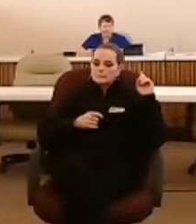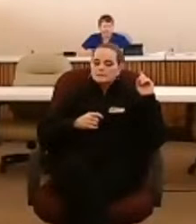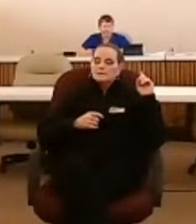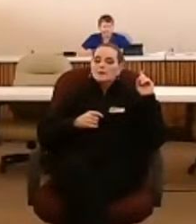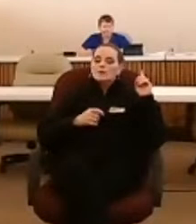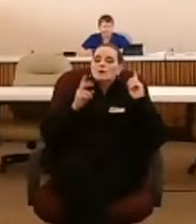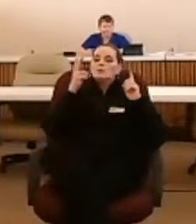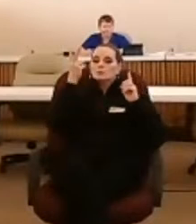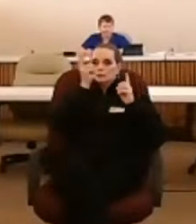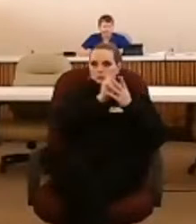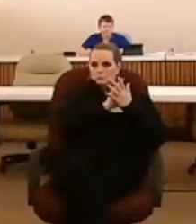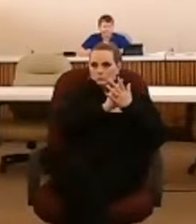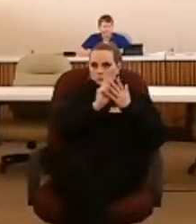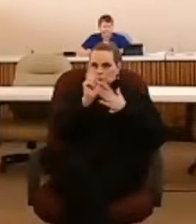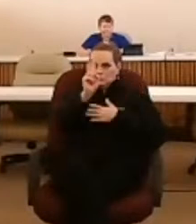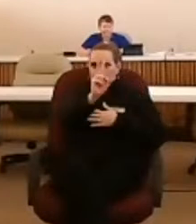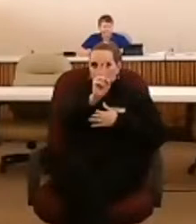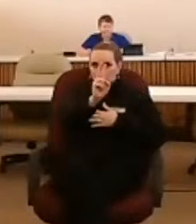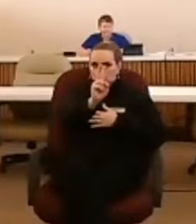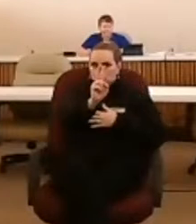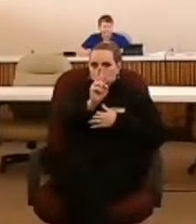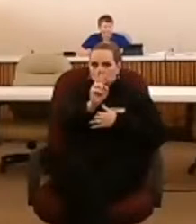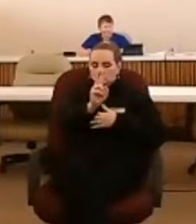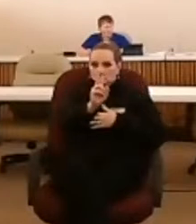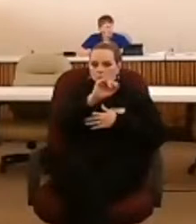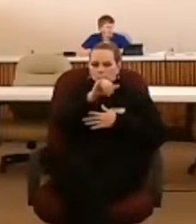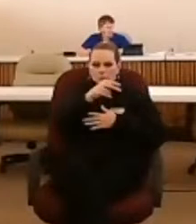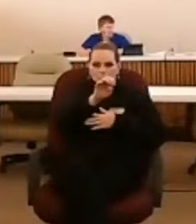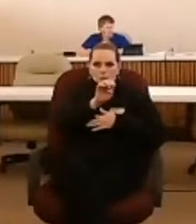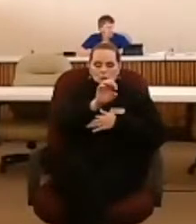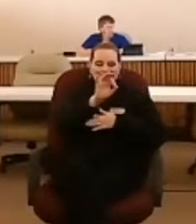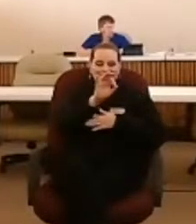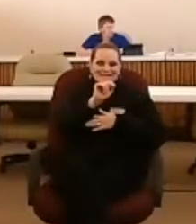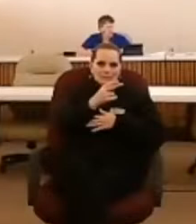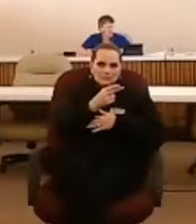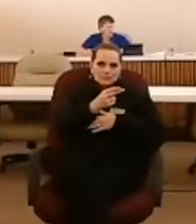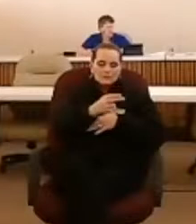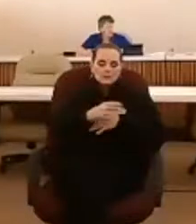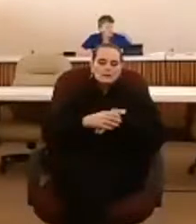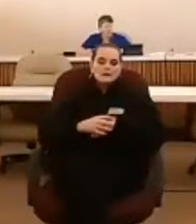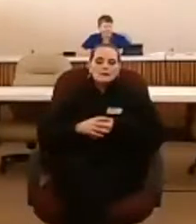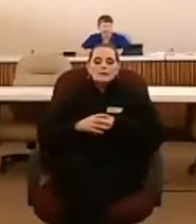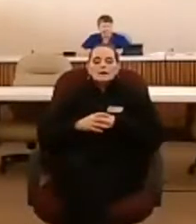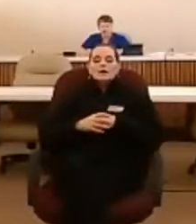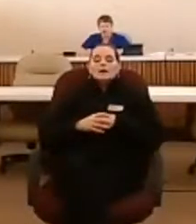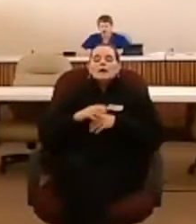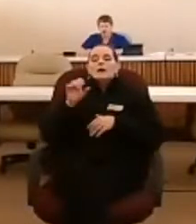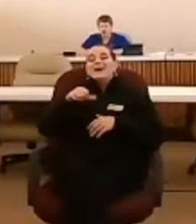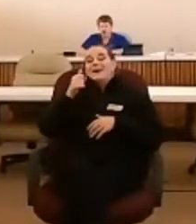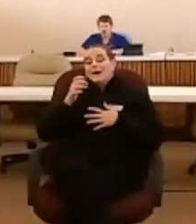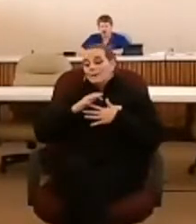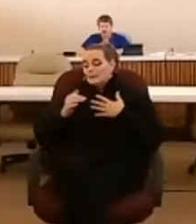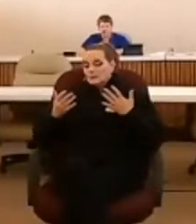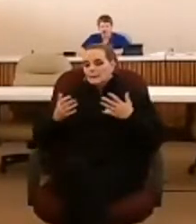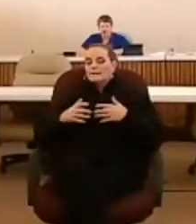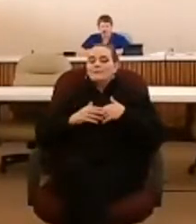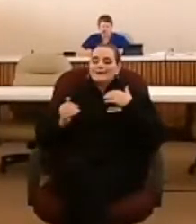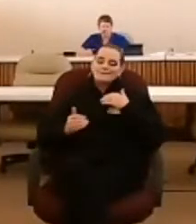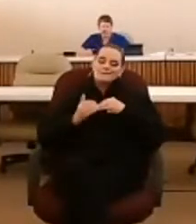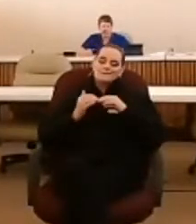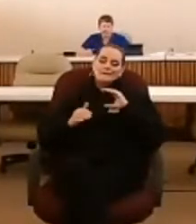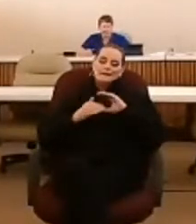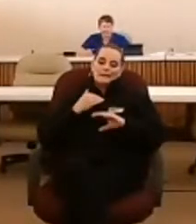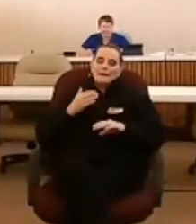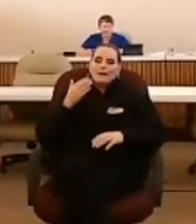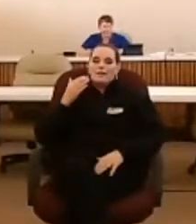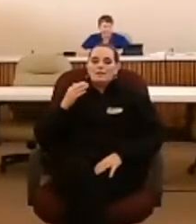2 weeks. 2 weeks. It would be June 9th. But the other option is they can send an email to